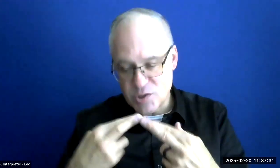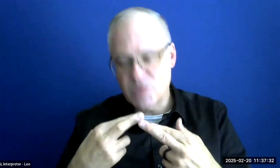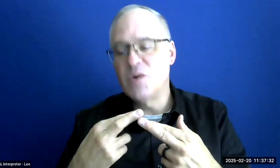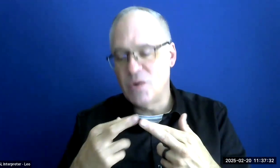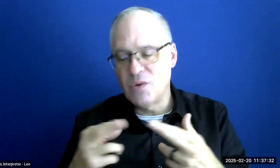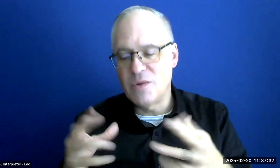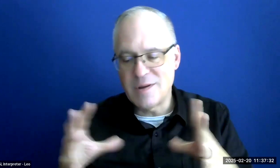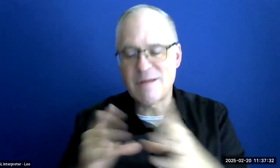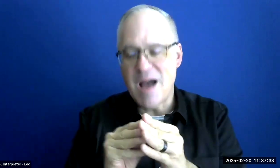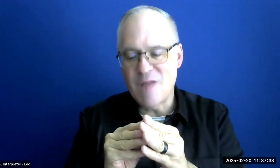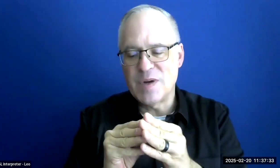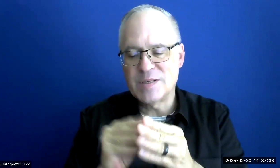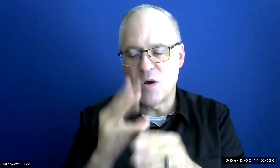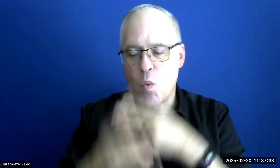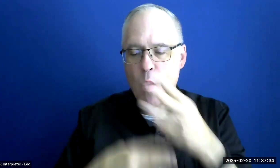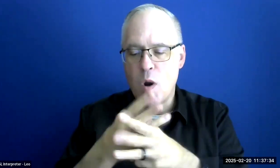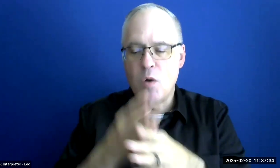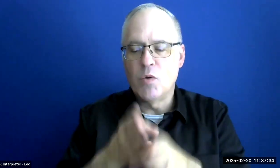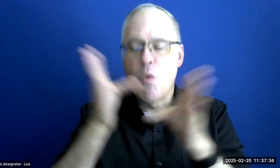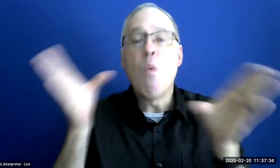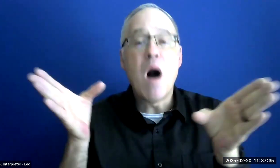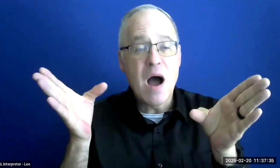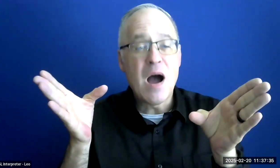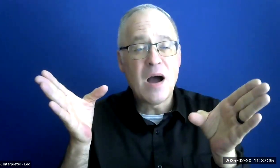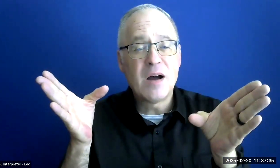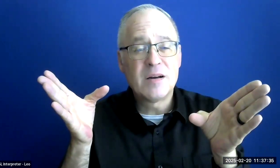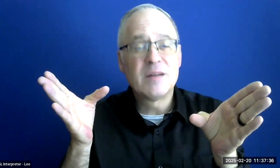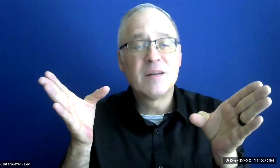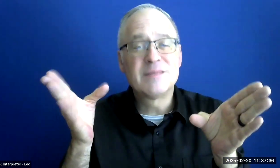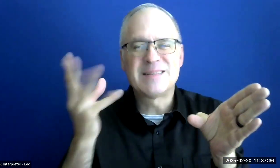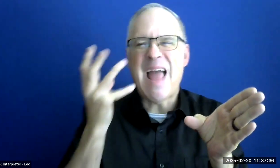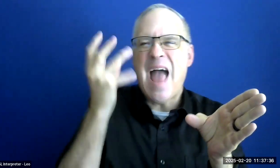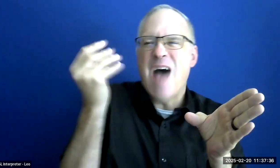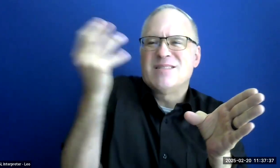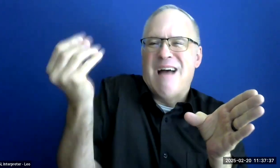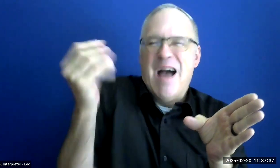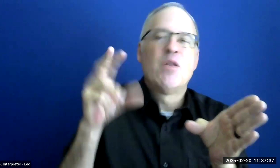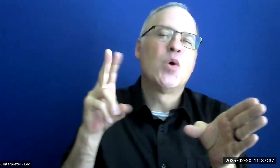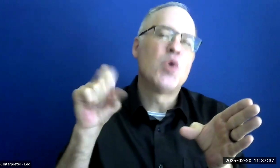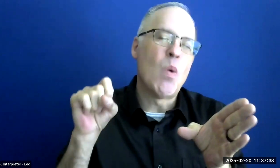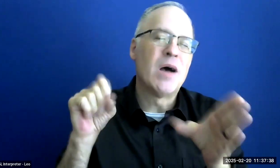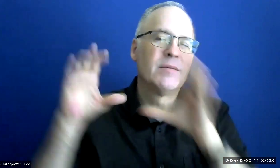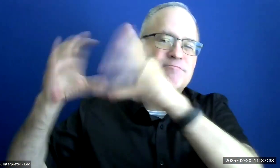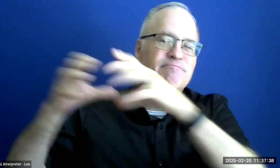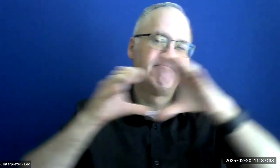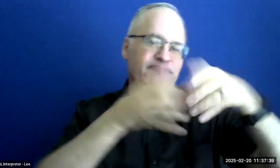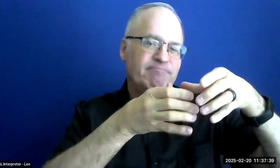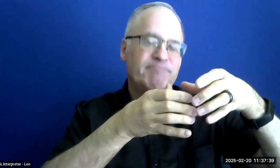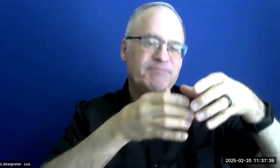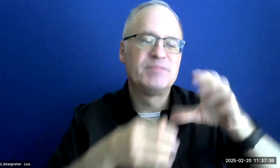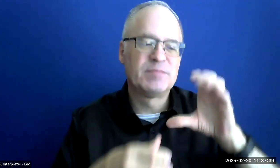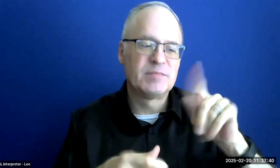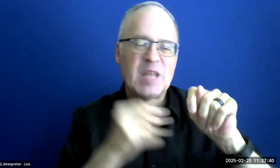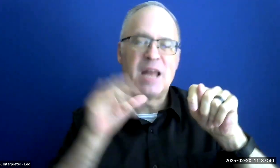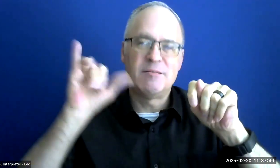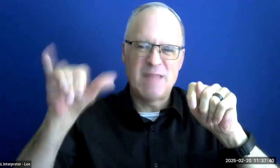Worldwide Basis, or regional conferences outside the U.S. Those two bodies, the Connectional Table and the